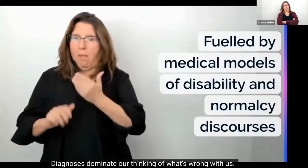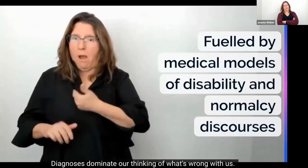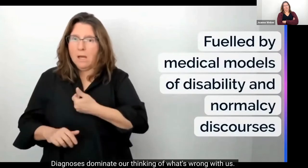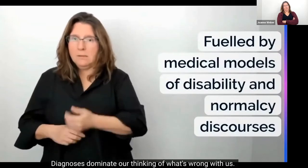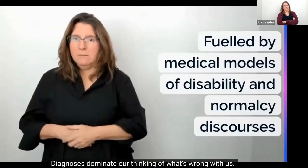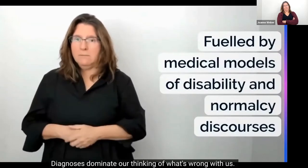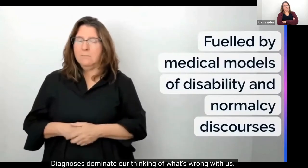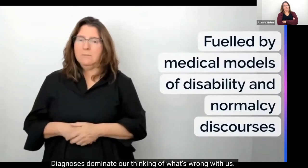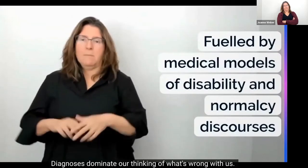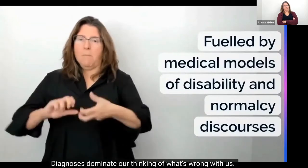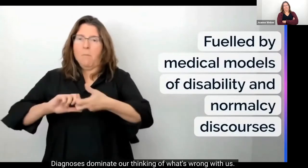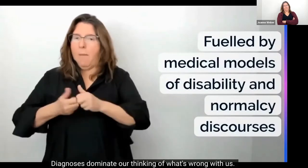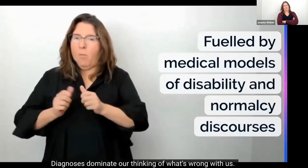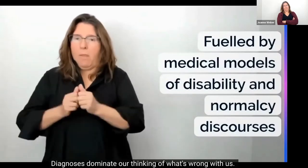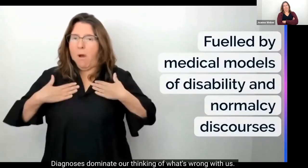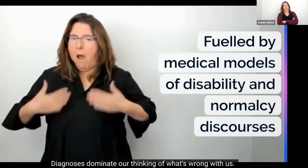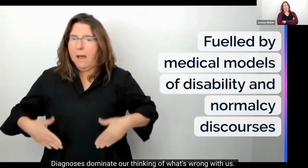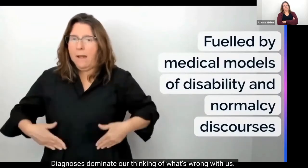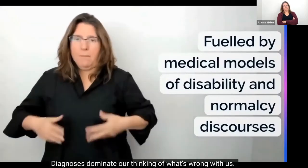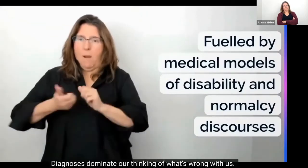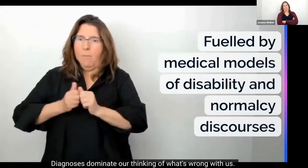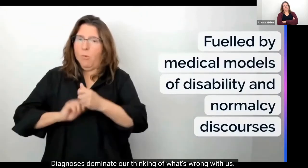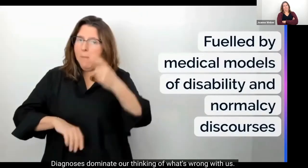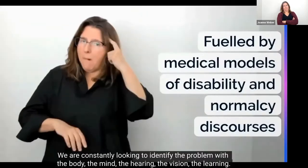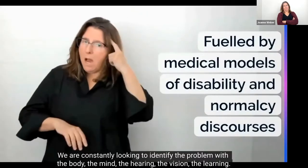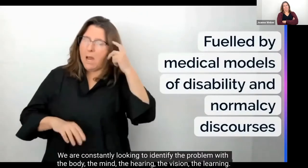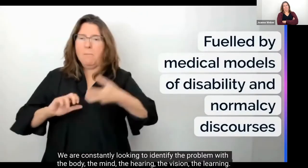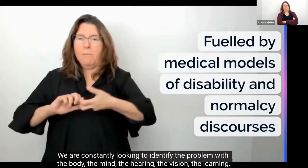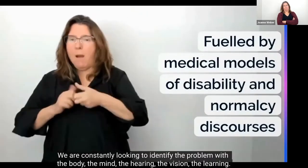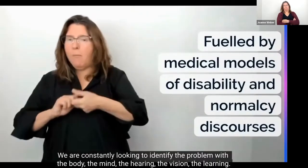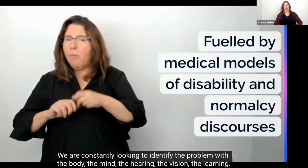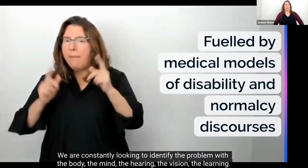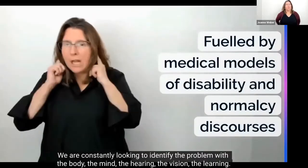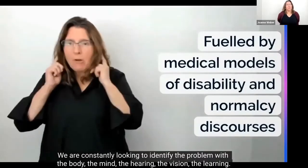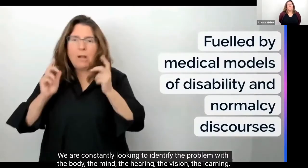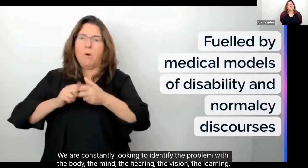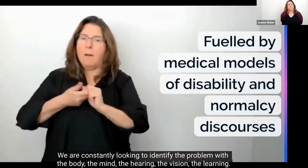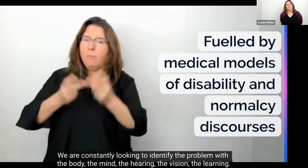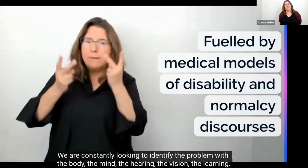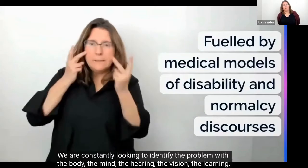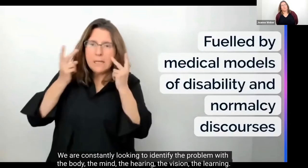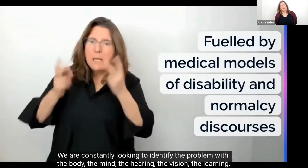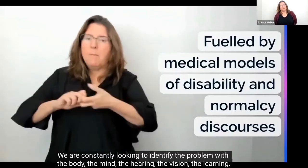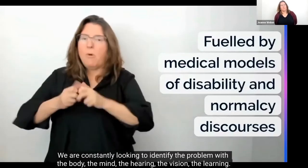Diagnoses dominate our thinking of what's wrong with us. We are constantly